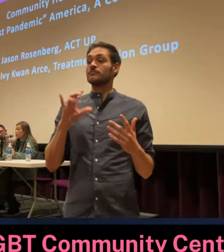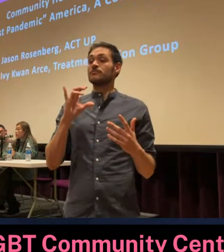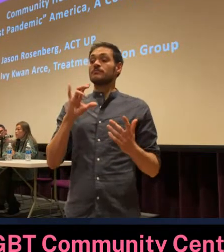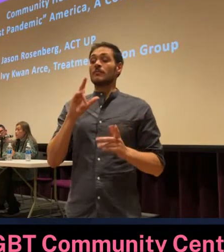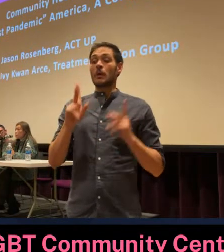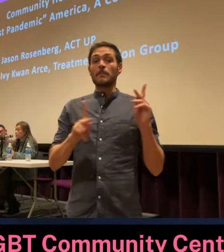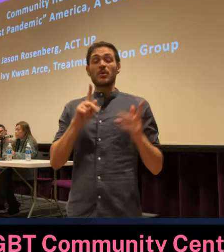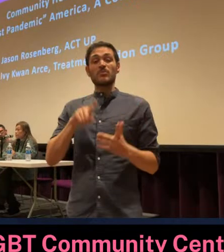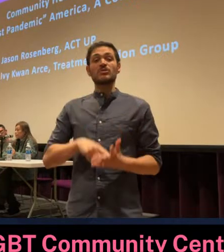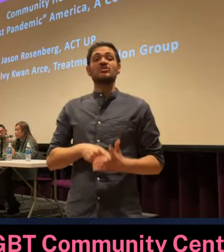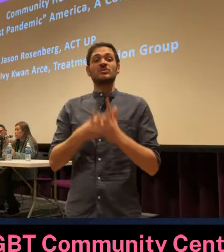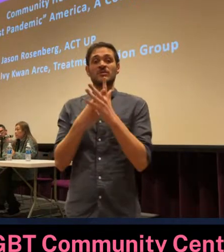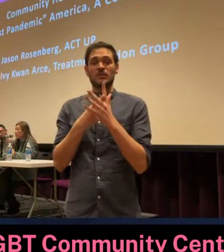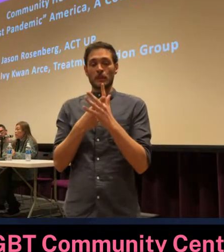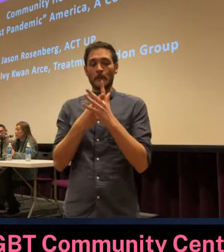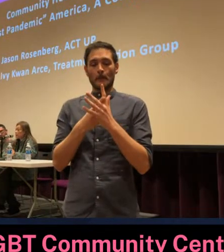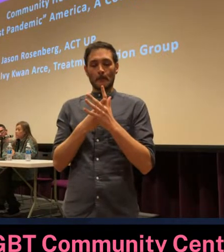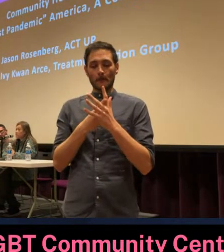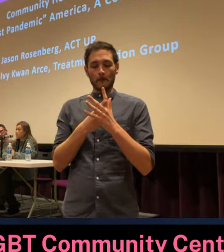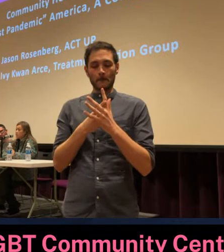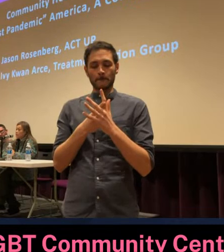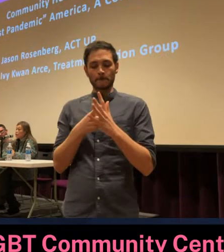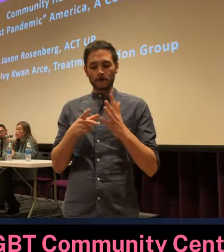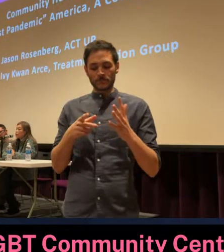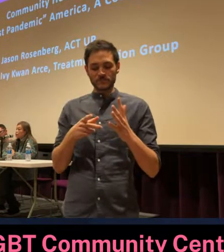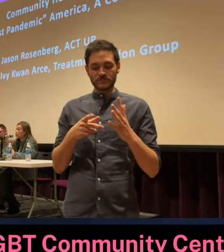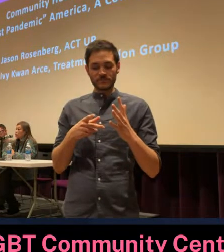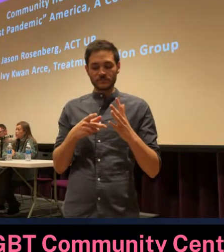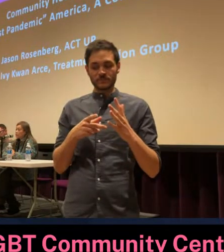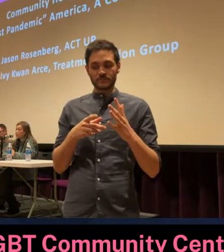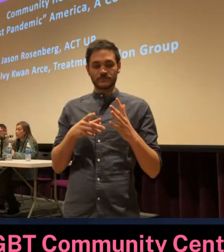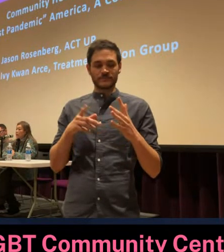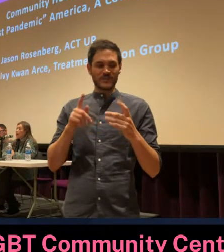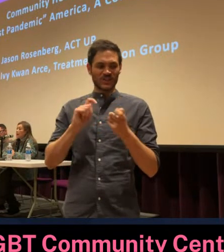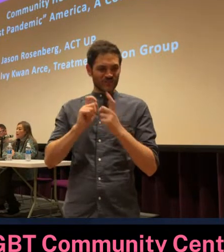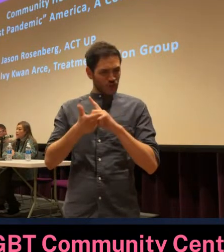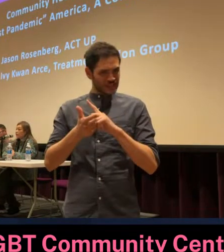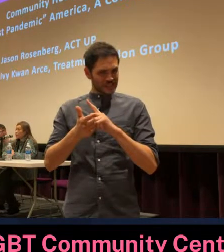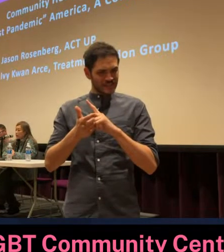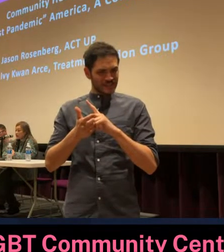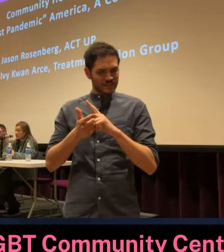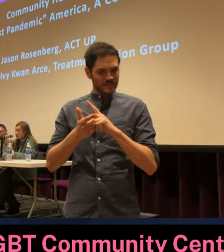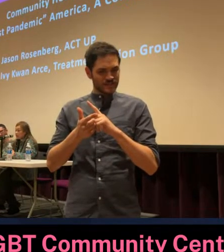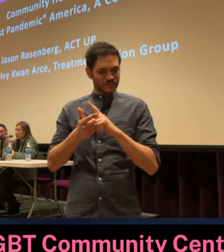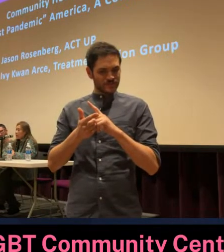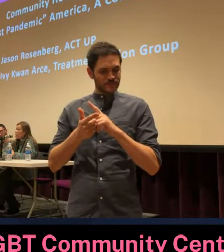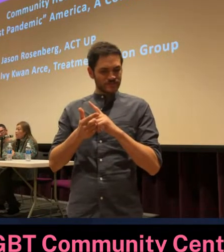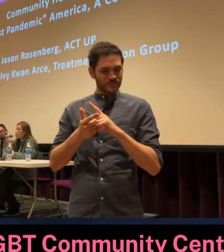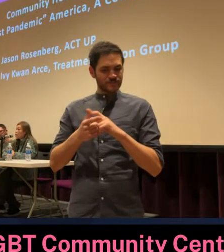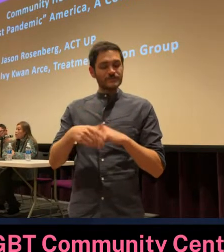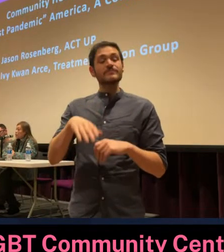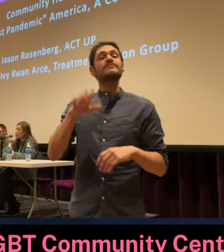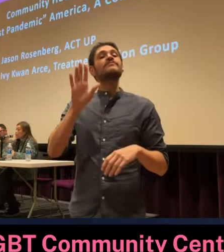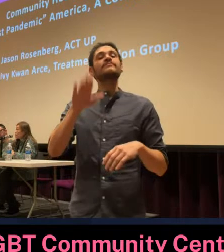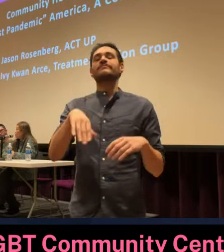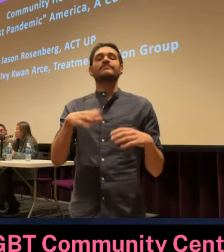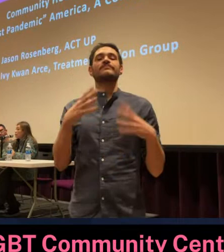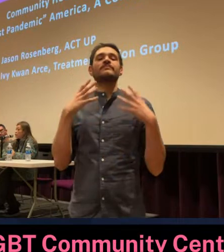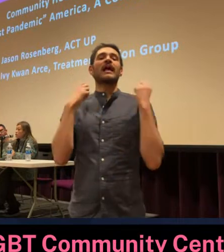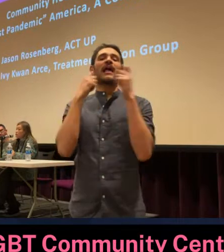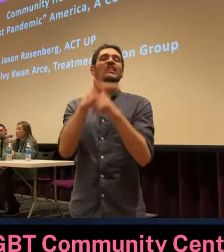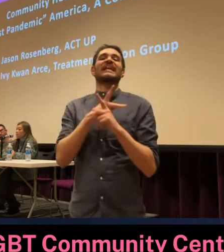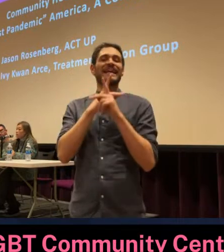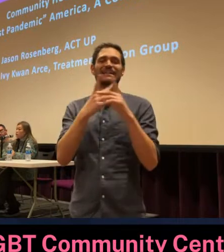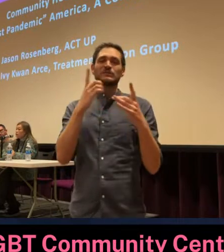we couldn't get into, like everybody else, but there was a shortage of healthcare for everybody. So that was